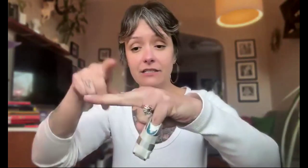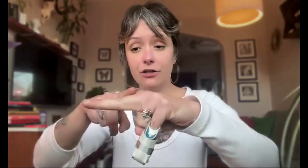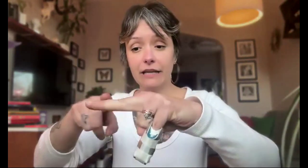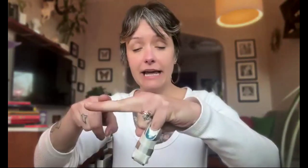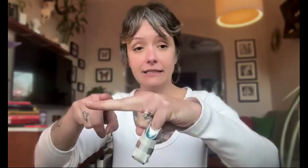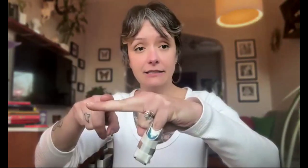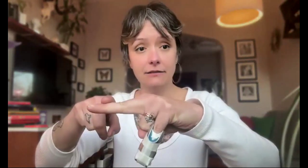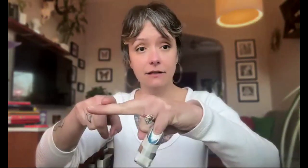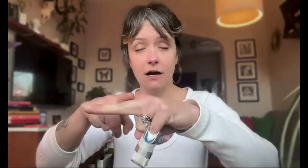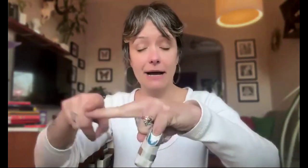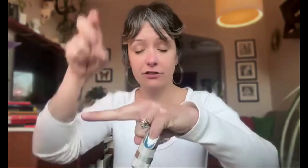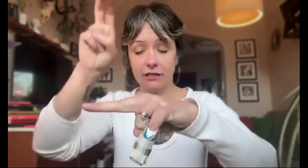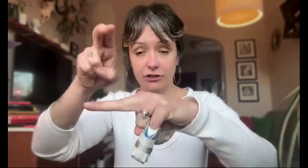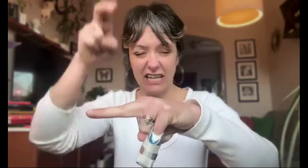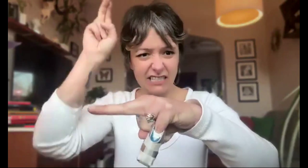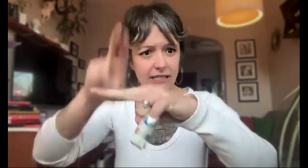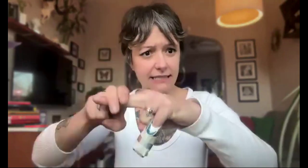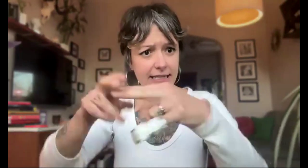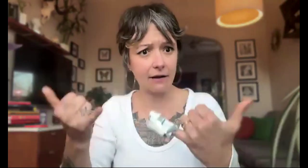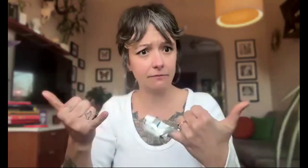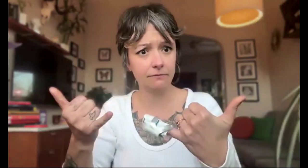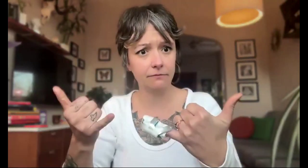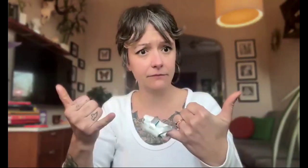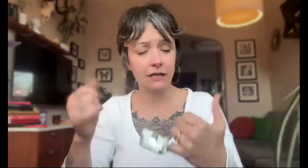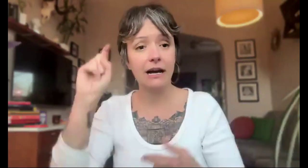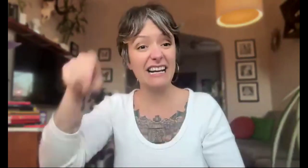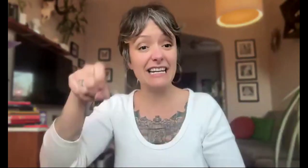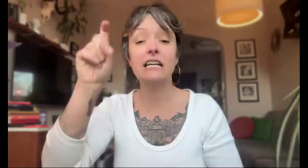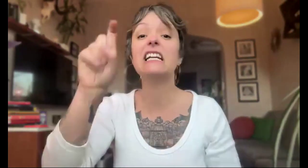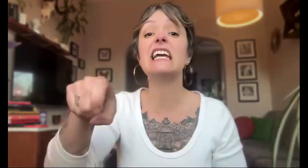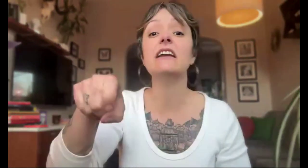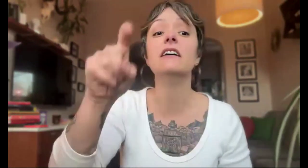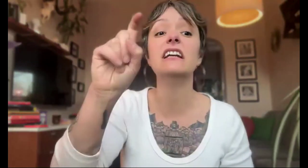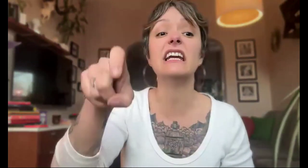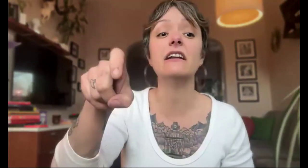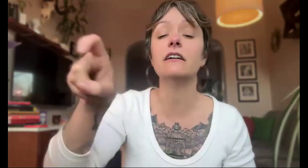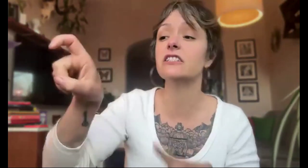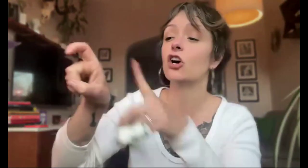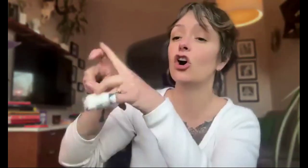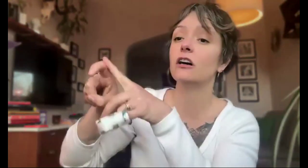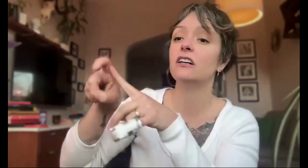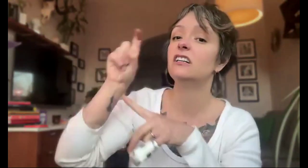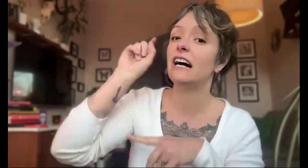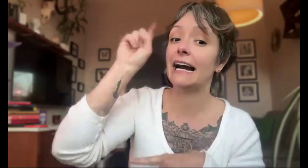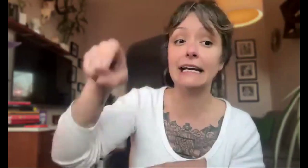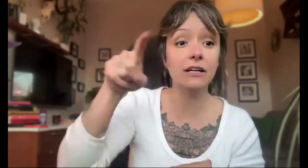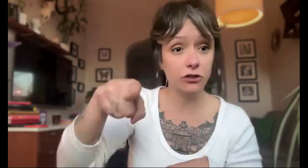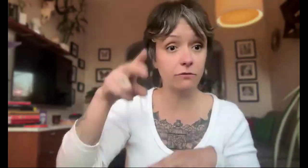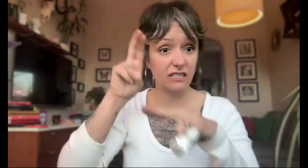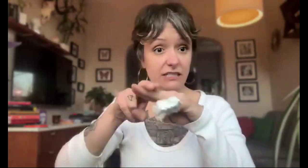is your legs. Bench. These are your legs. Sit now. I need. It's a hook. I need you to